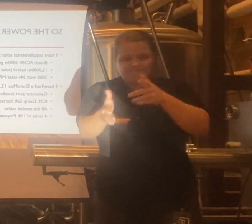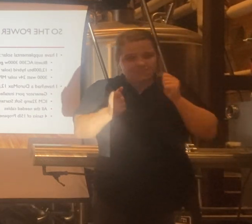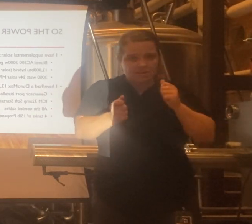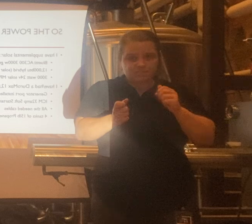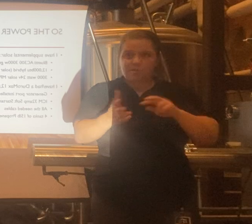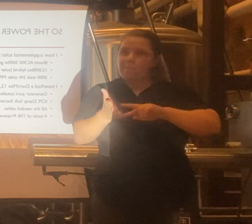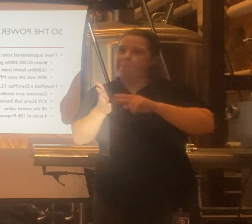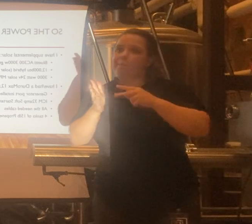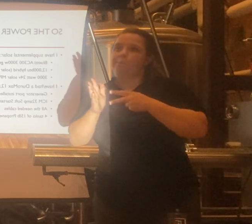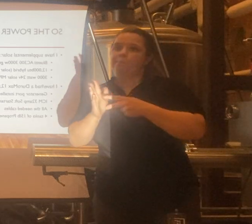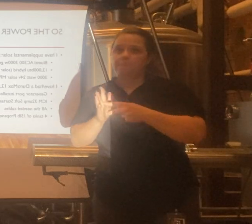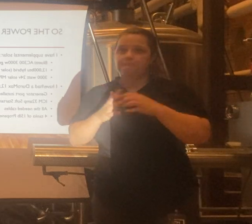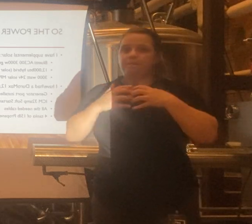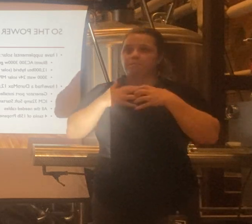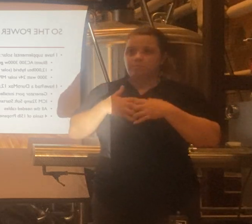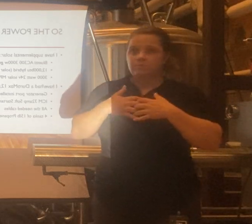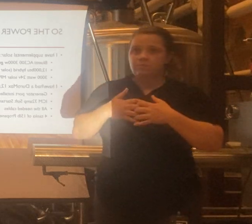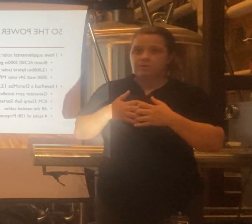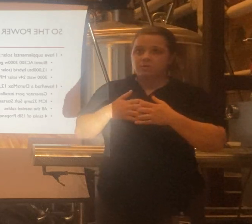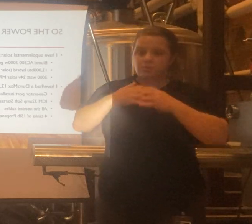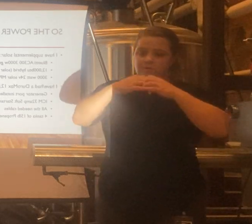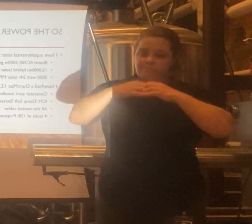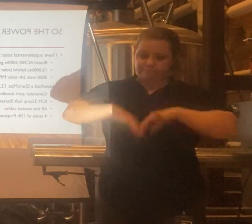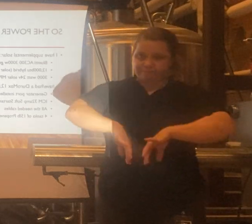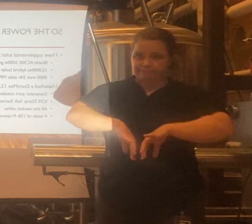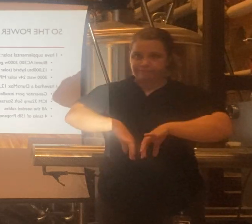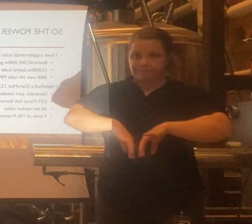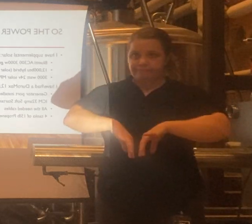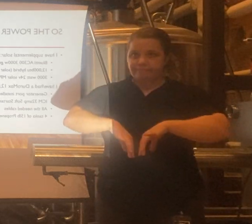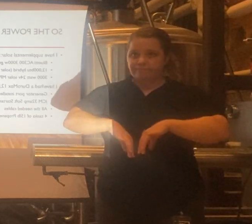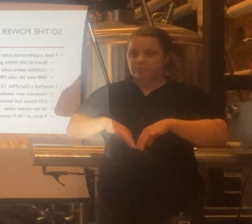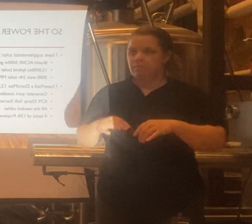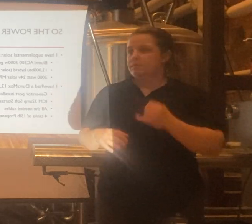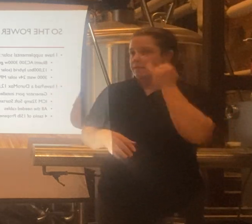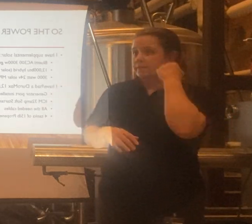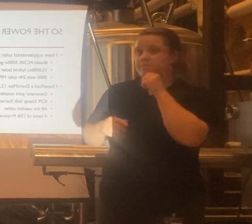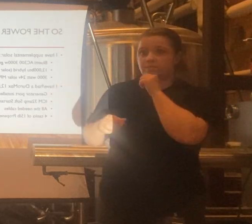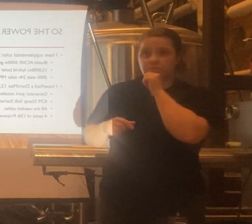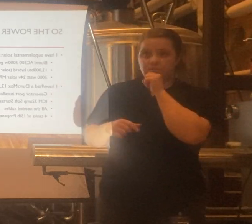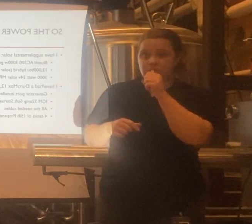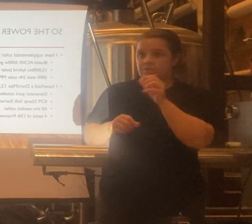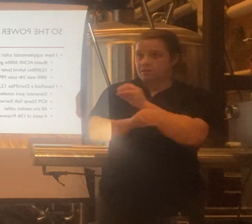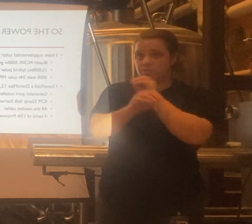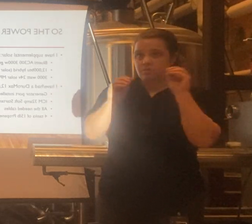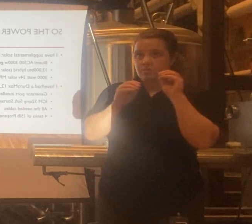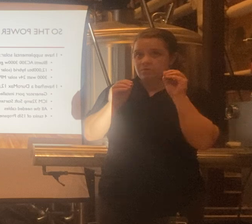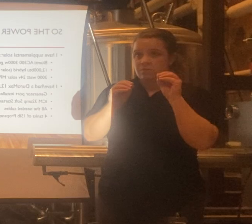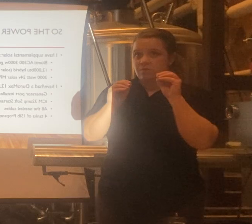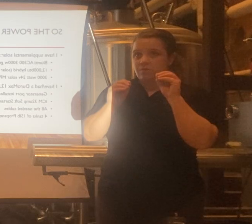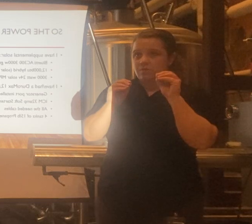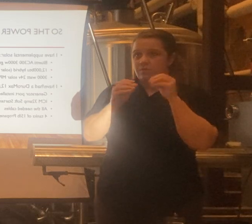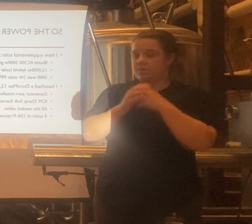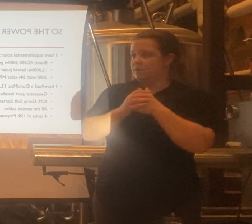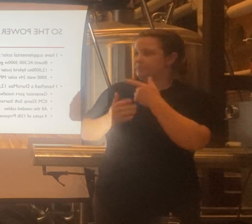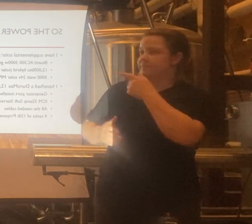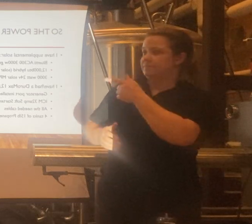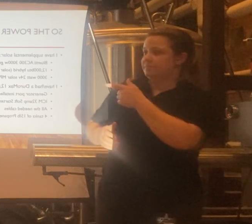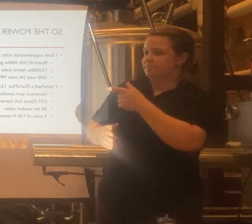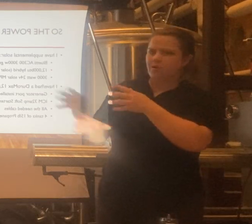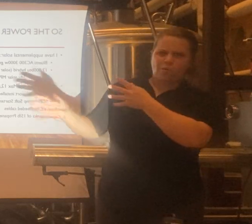in your house on a generator, you got to install what's called a soft starter. The wind, the storm's blowing the gate back and